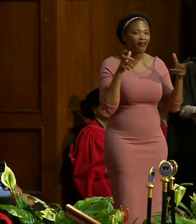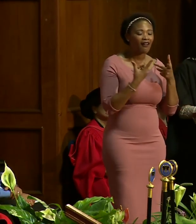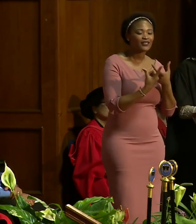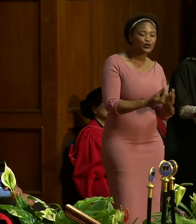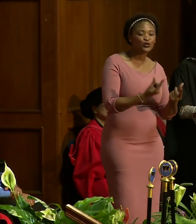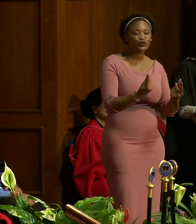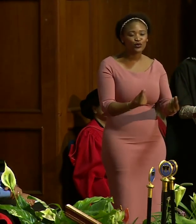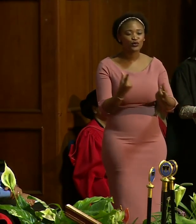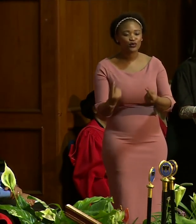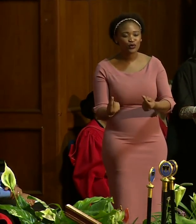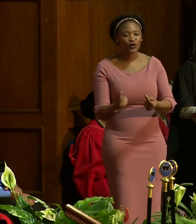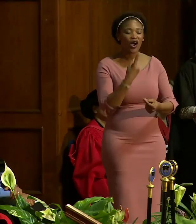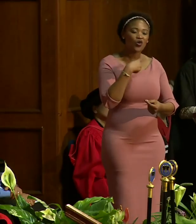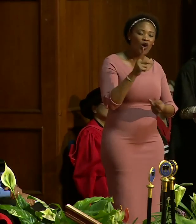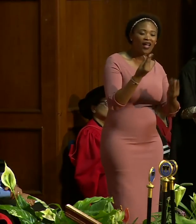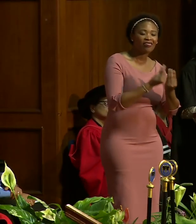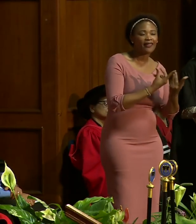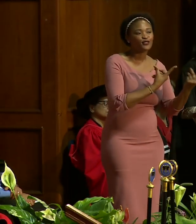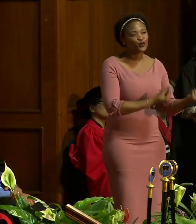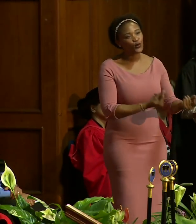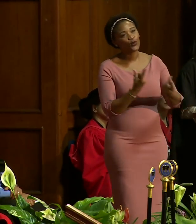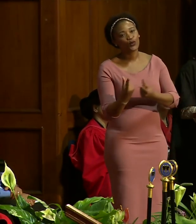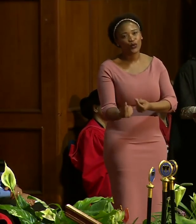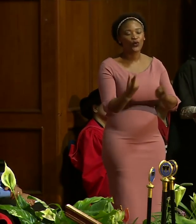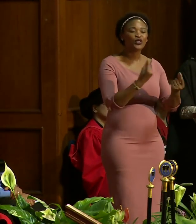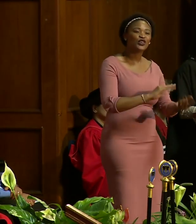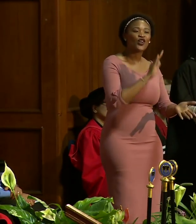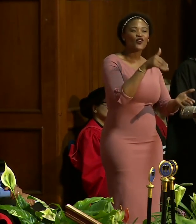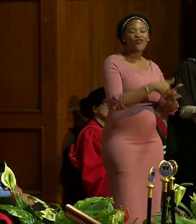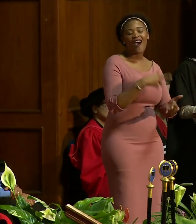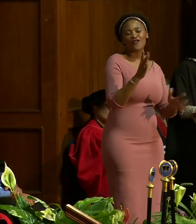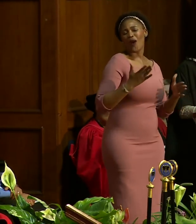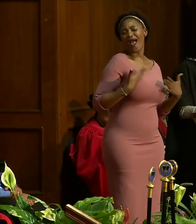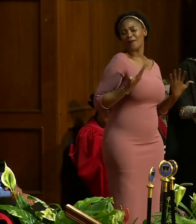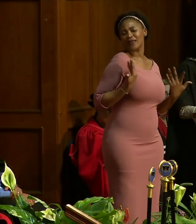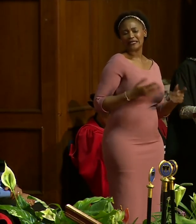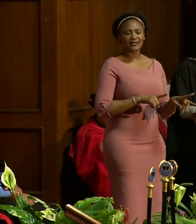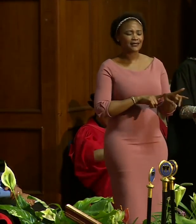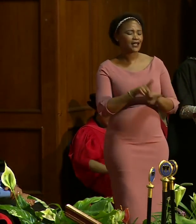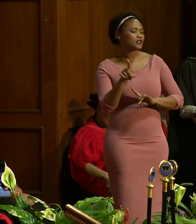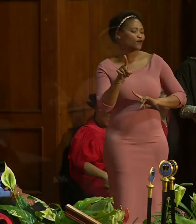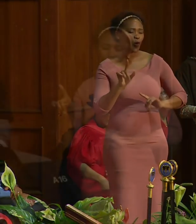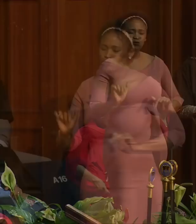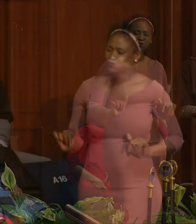do the right things. I mean, you'll get to this place where you're happy and successful and fulfilled.